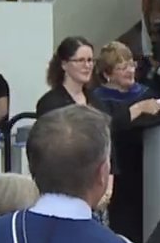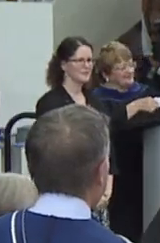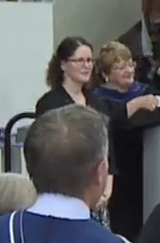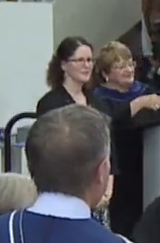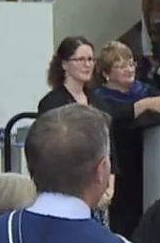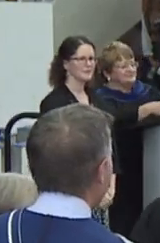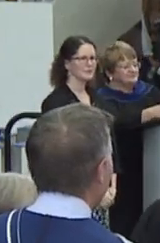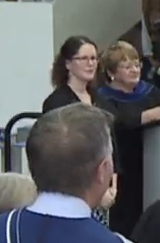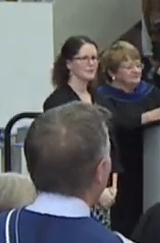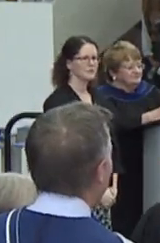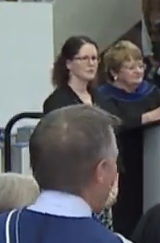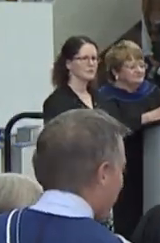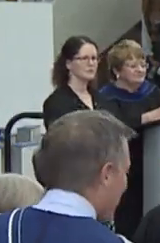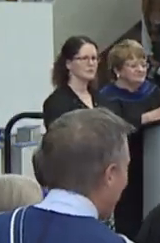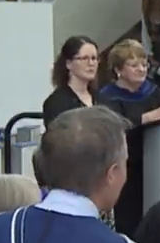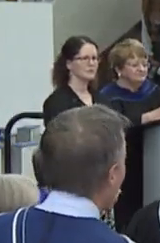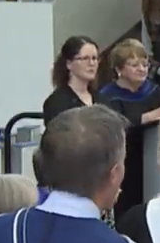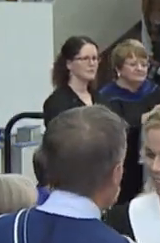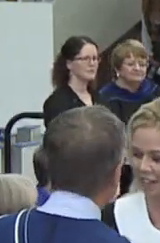Hi there.